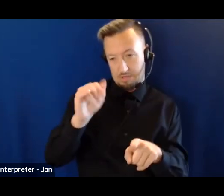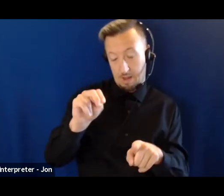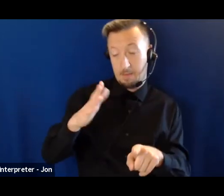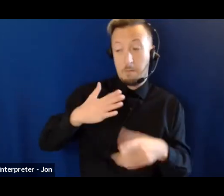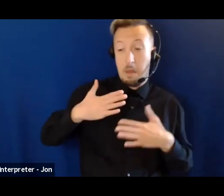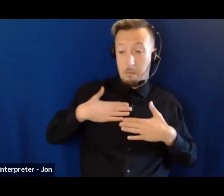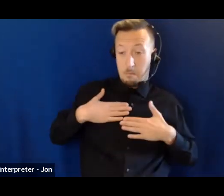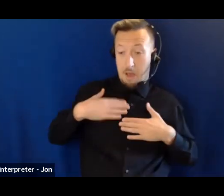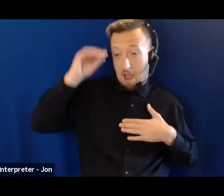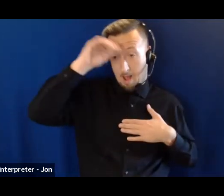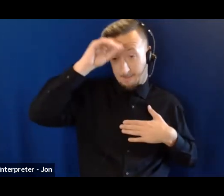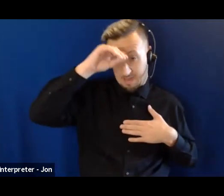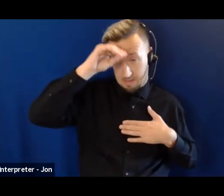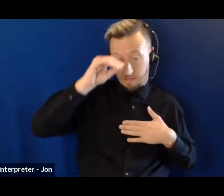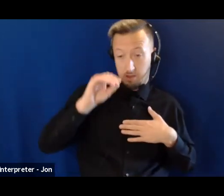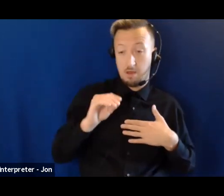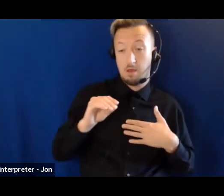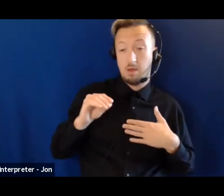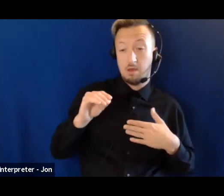on this would be that